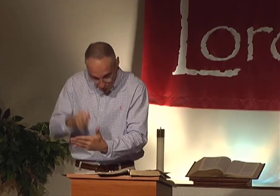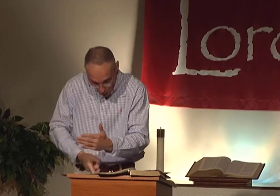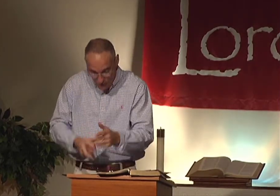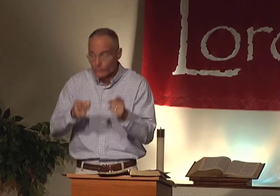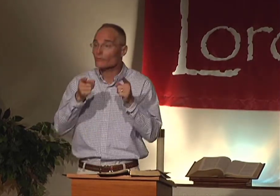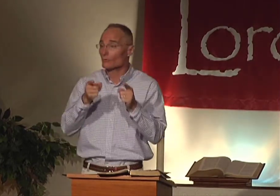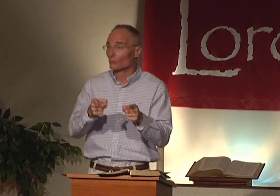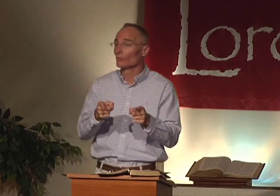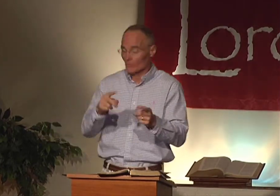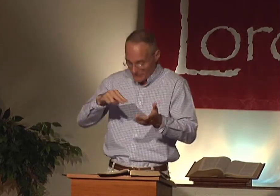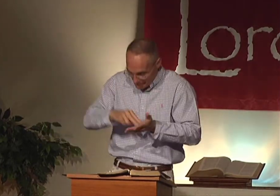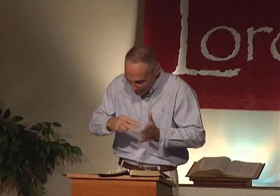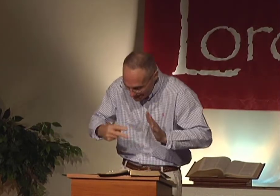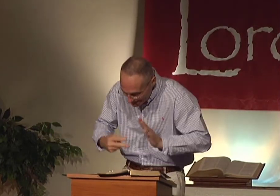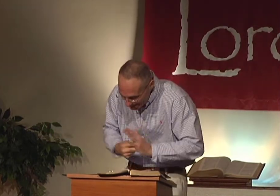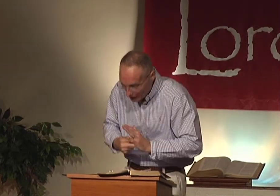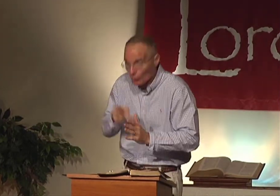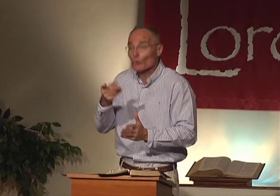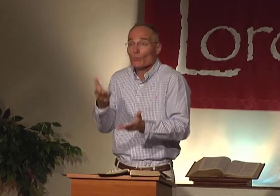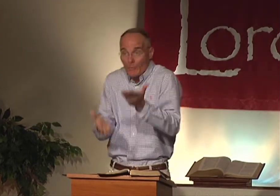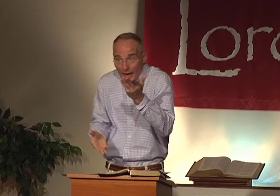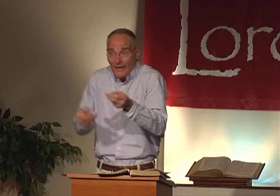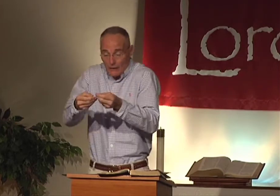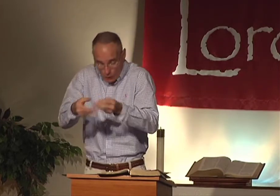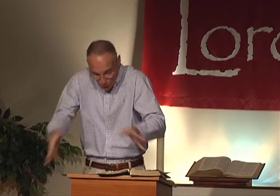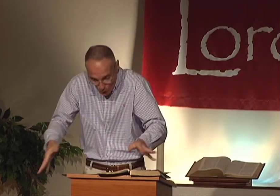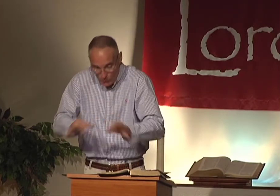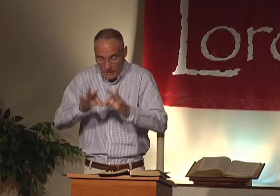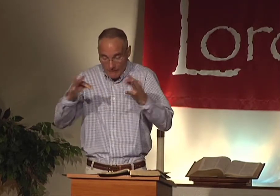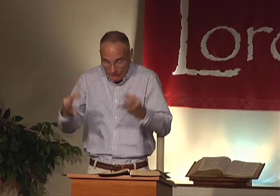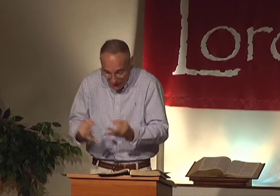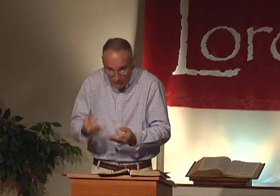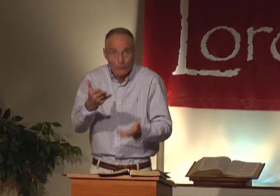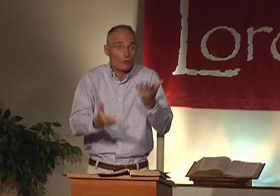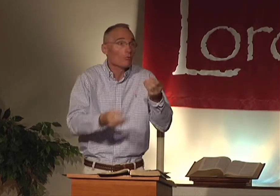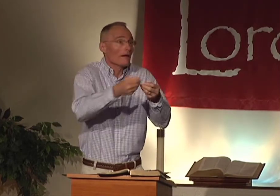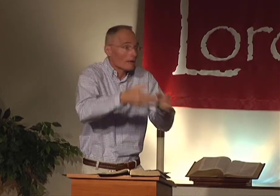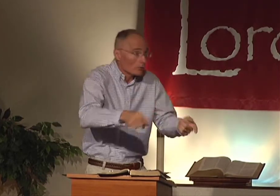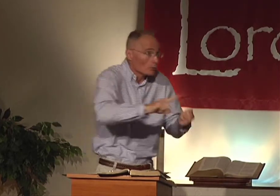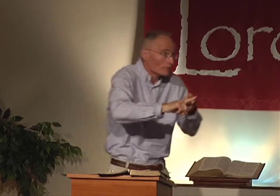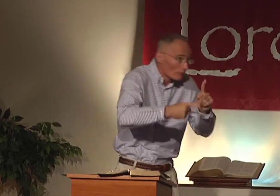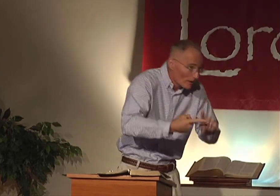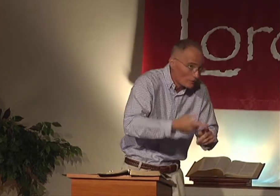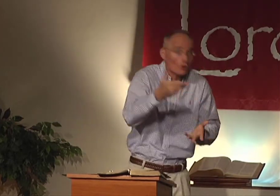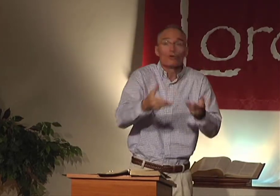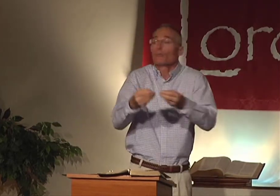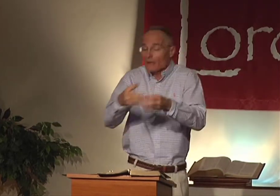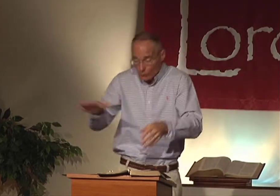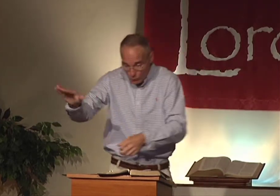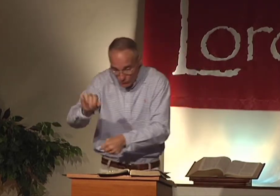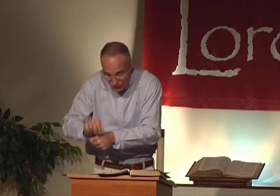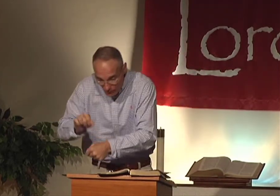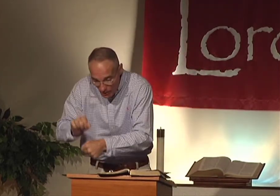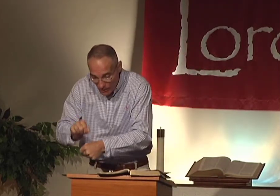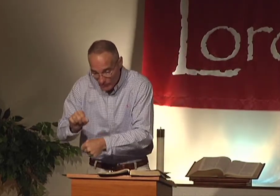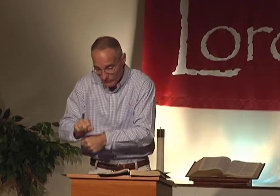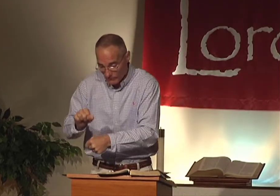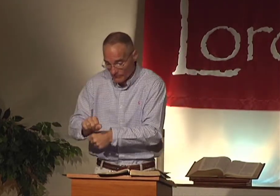marriage, that will cost you, meaning that you might lose your family, You might lose friends. You might lose your